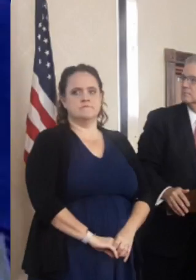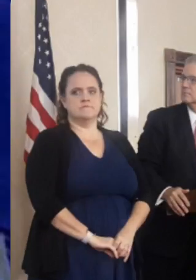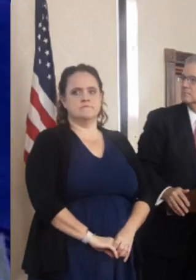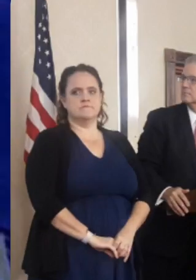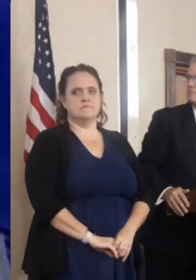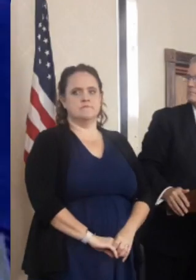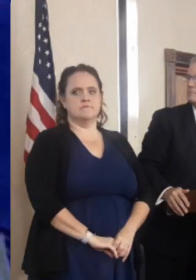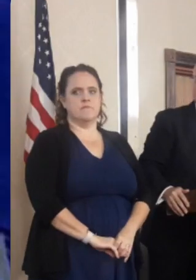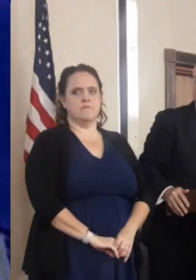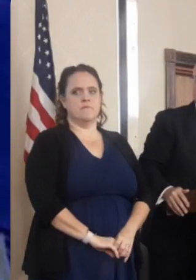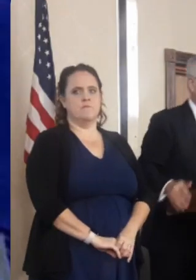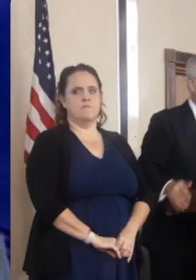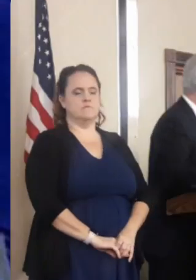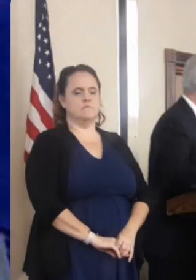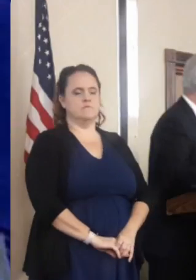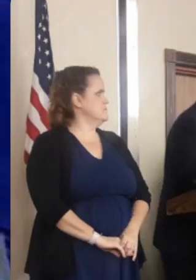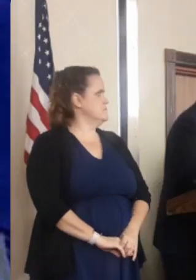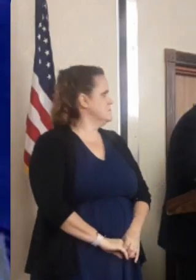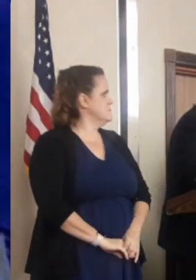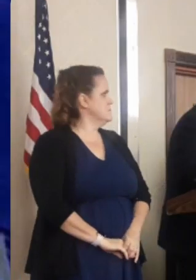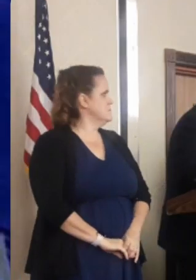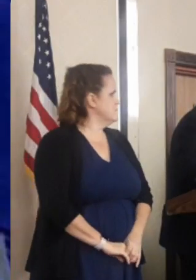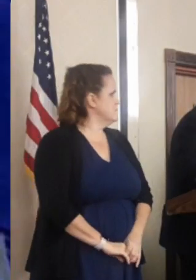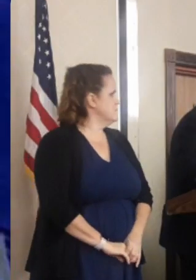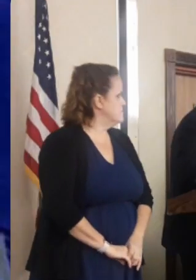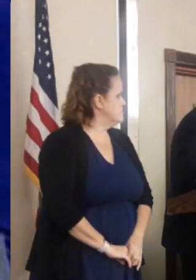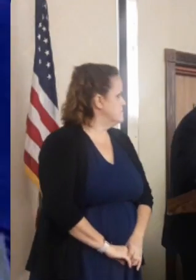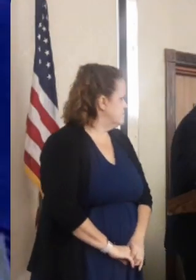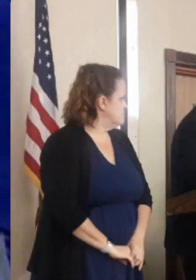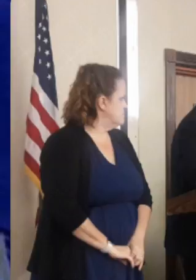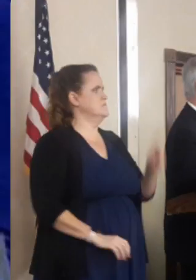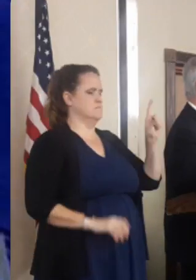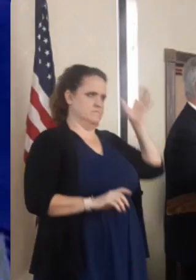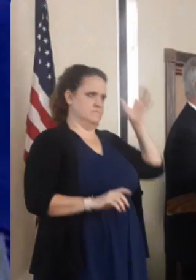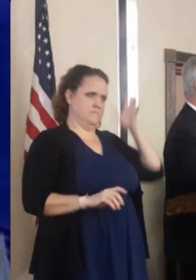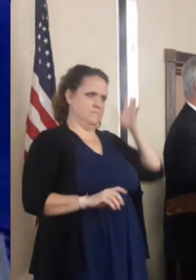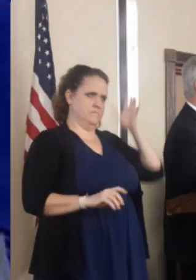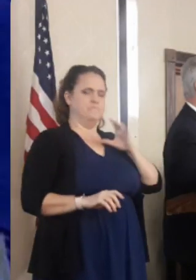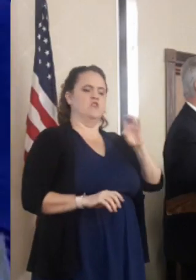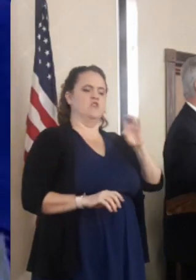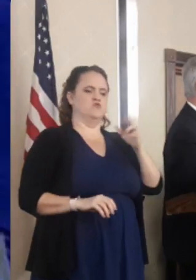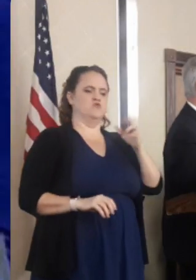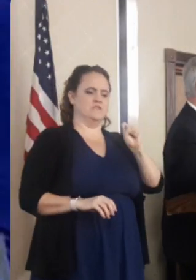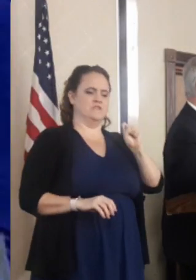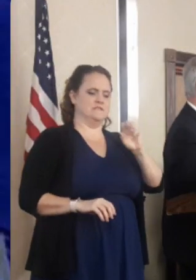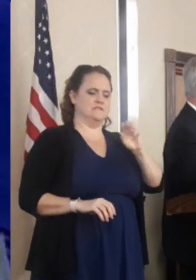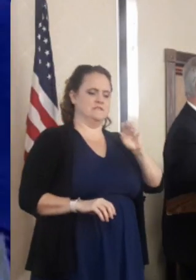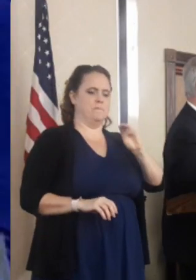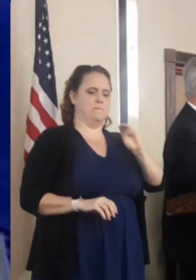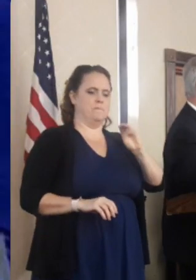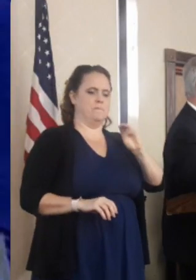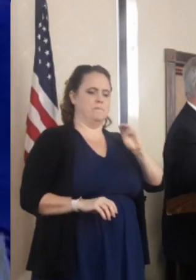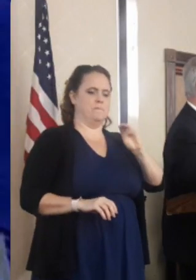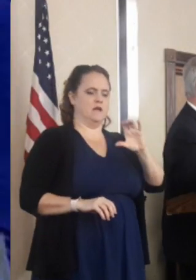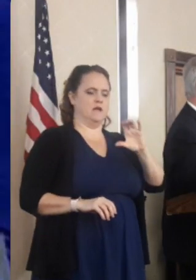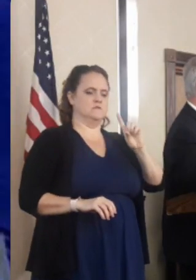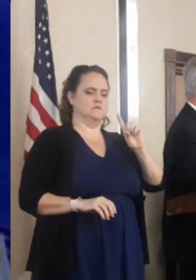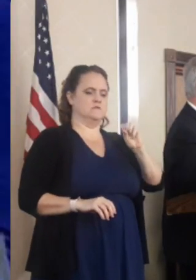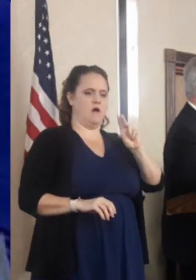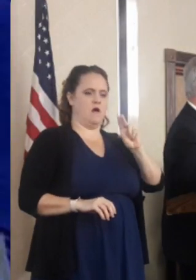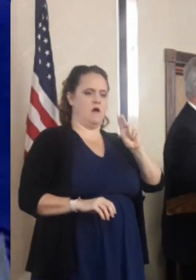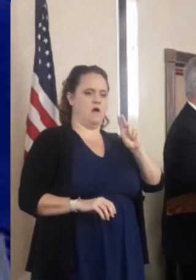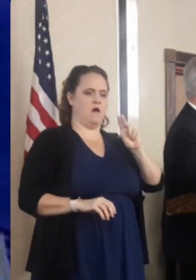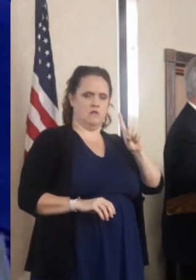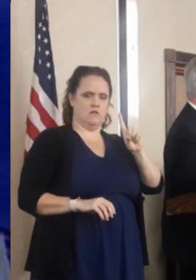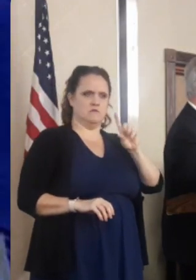Point of information. Yes, sir. Chris McDonald, SD6. Who are non-SREC members of the